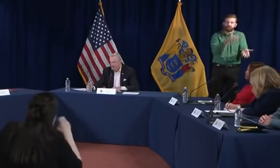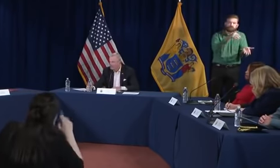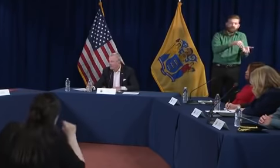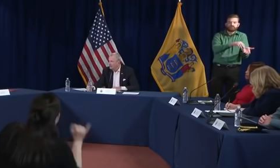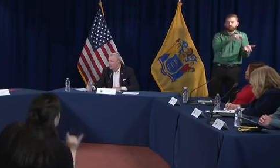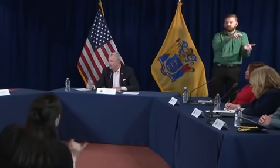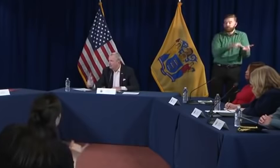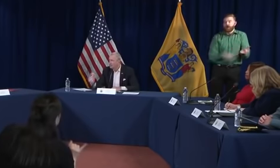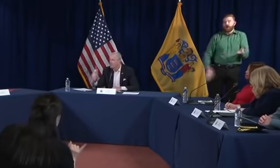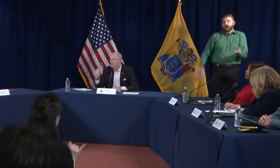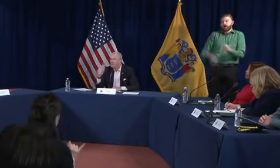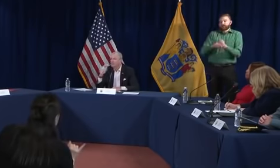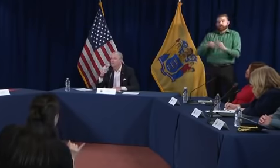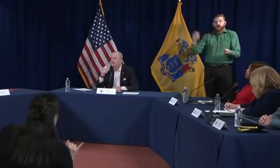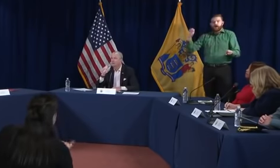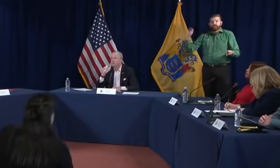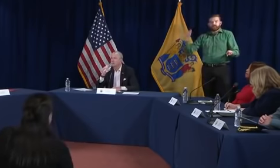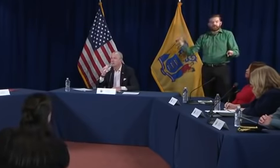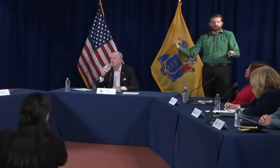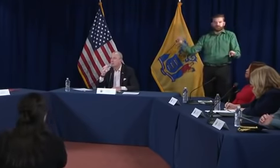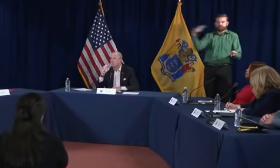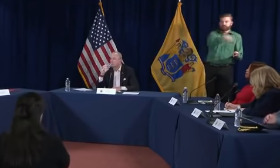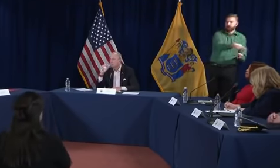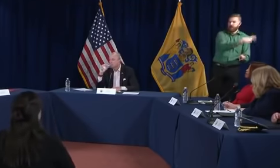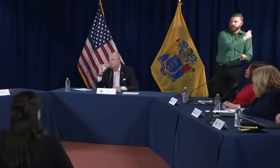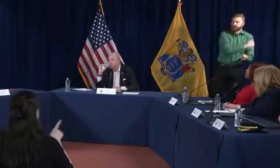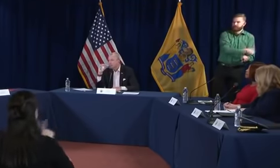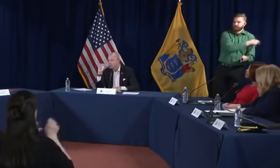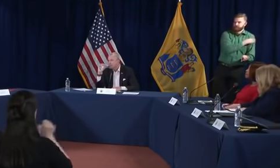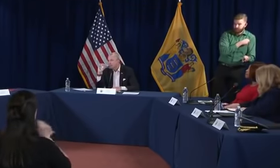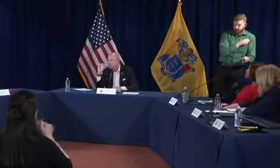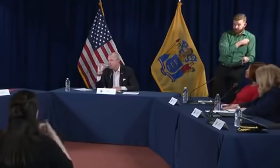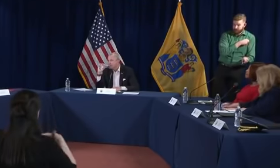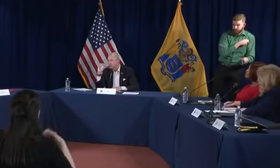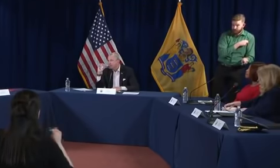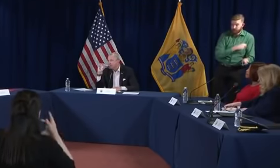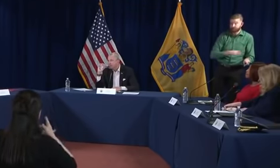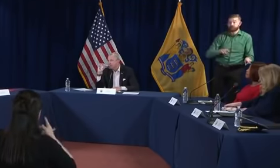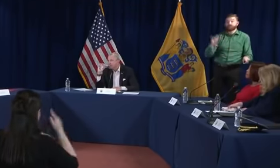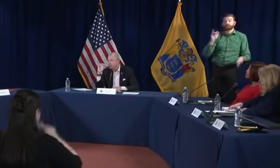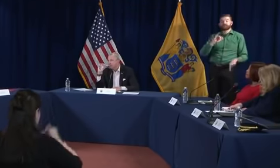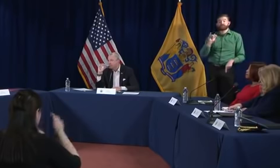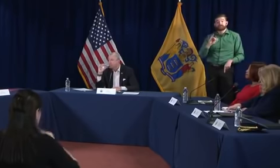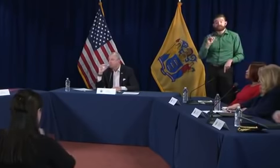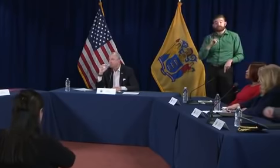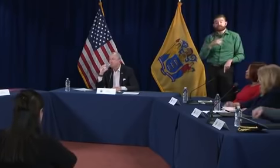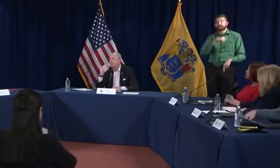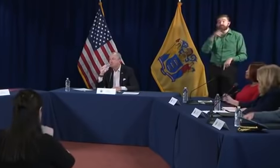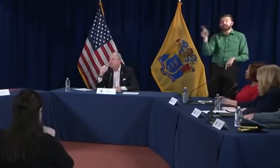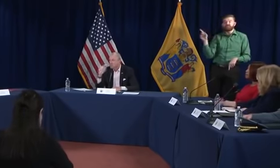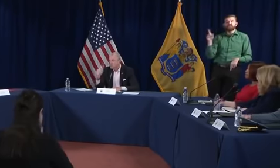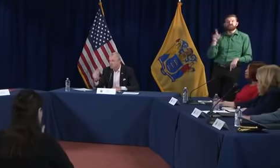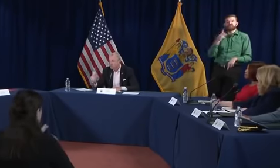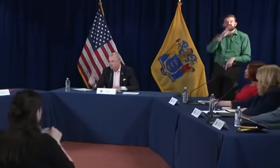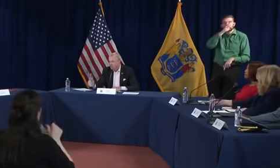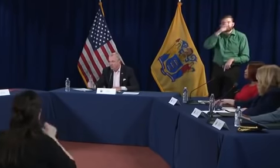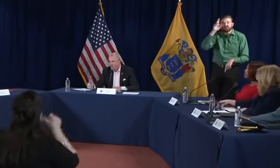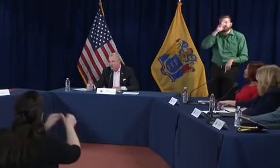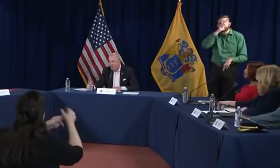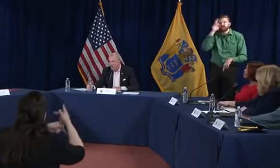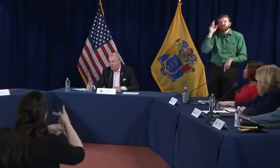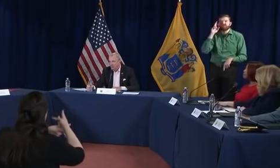We're also working to protect residents in healthcare facilities in our state. As you know, last Friday, we sent guidance to all long-term